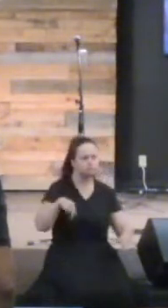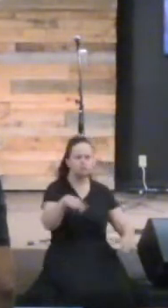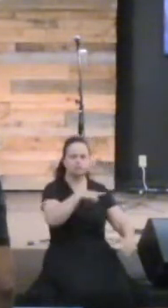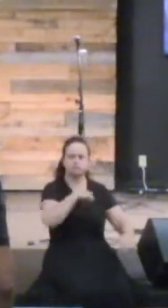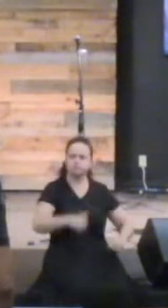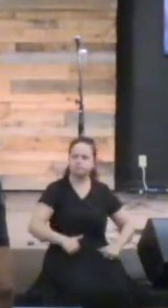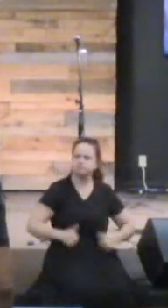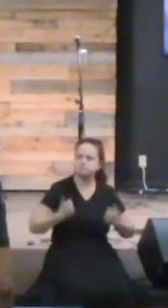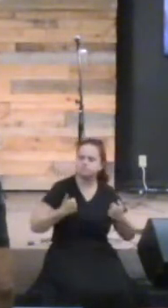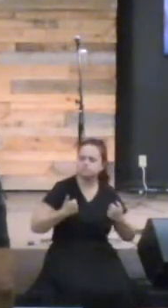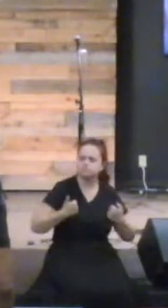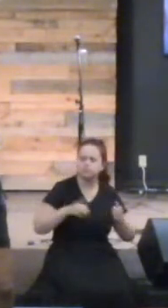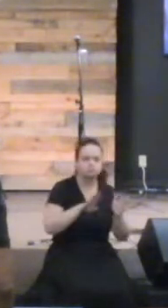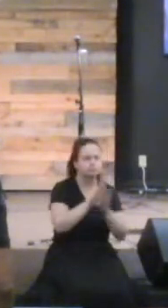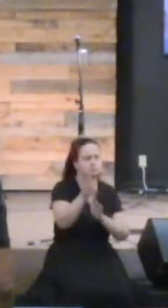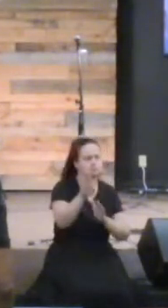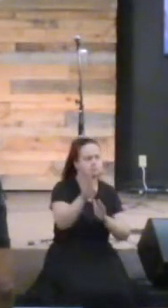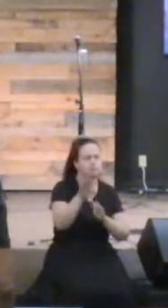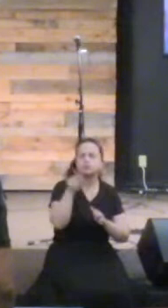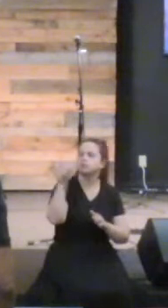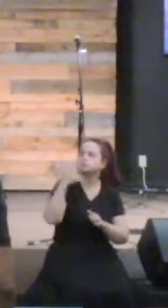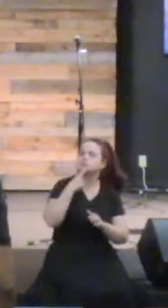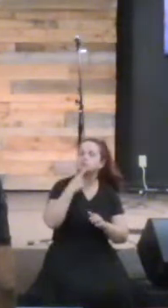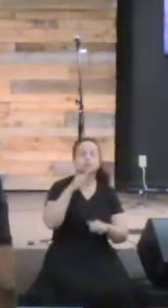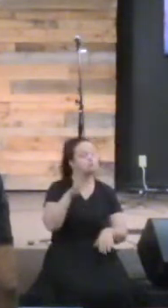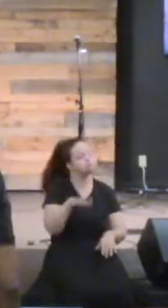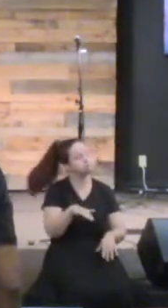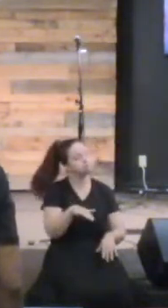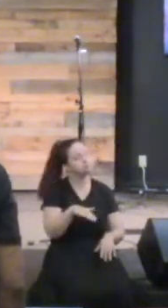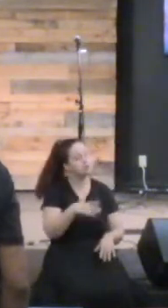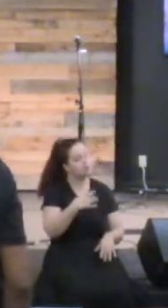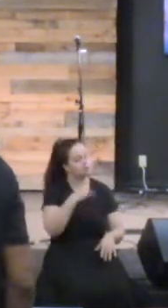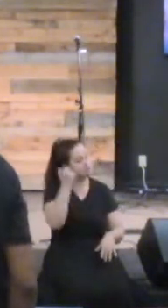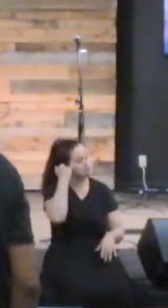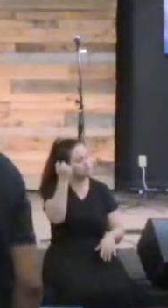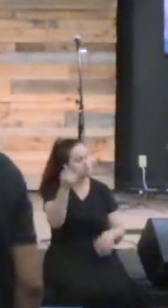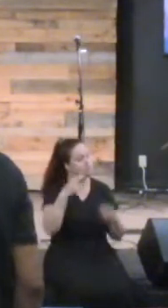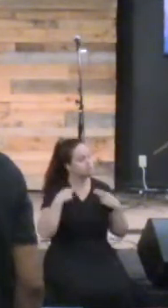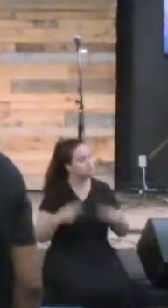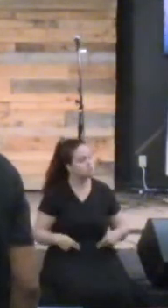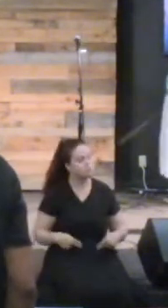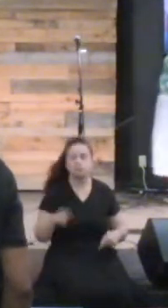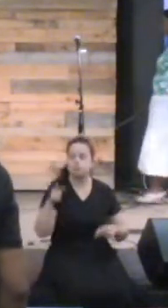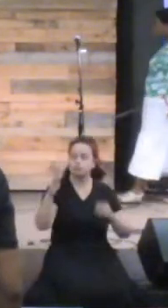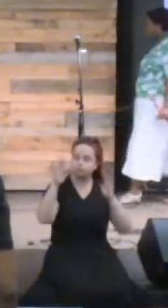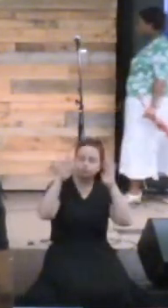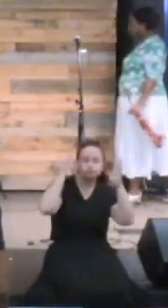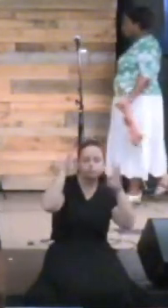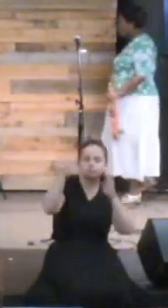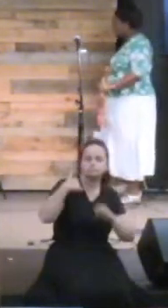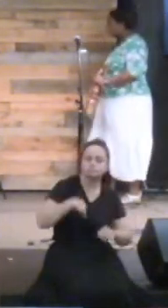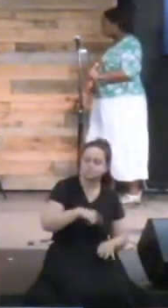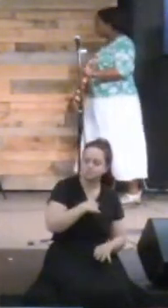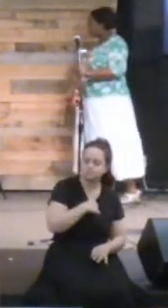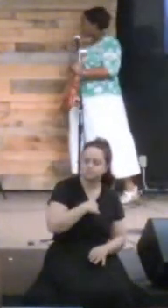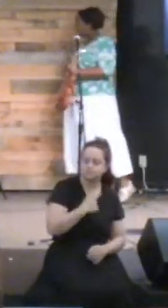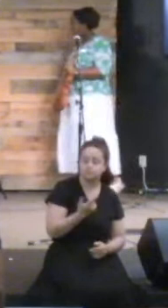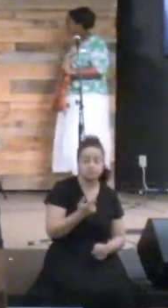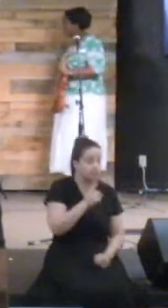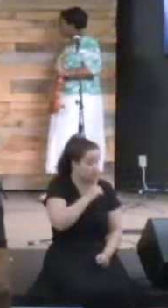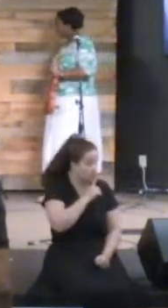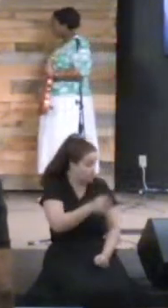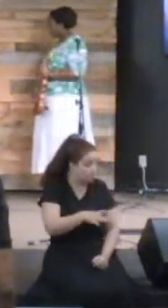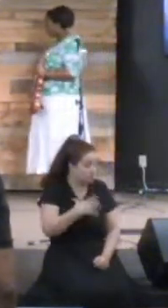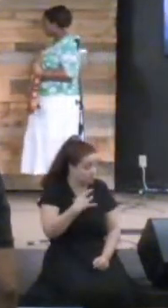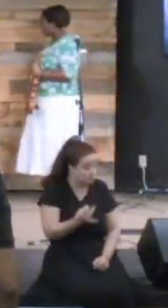you said huh I like the idea of these humans and then you created us and then you said I mean I really like